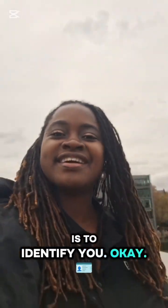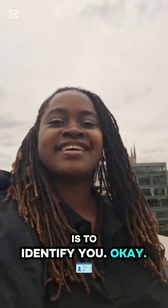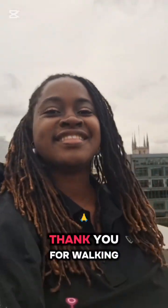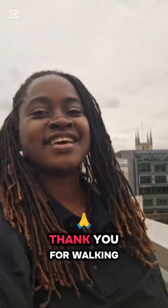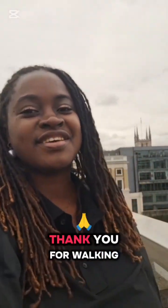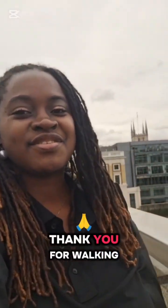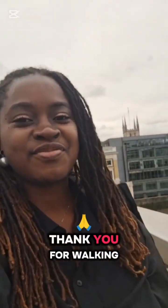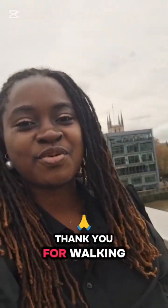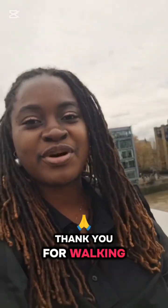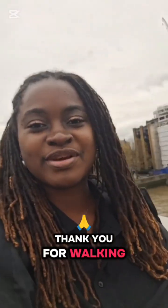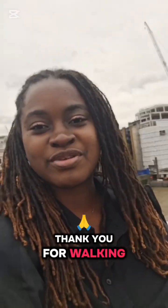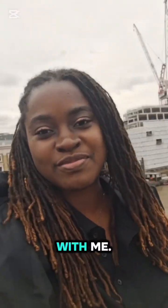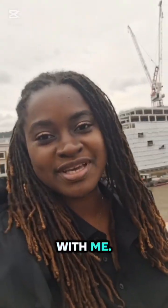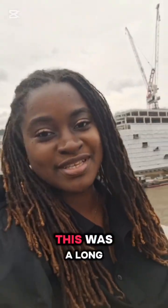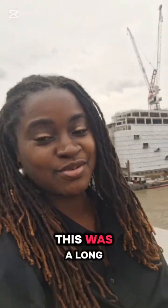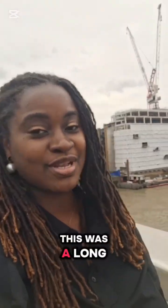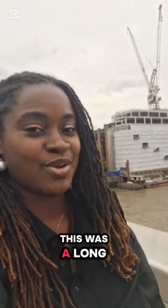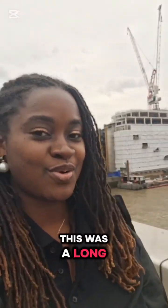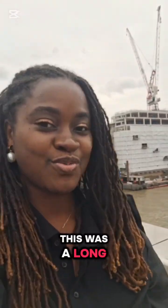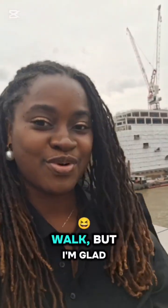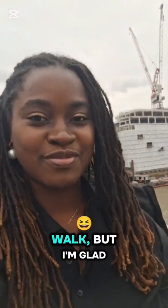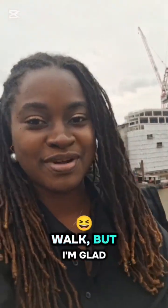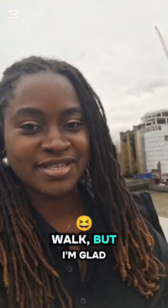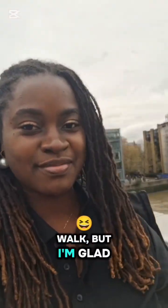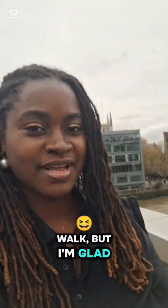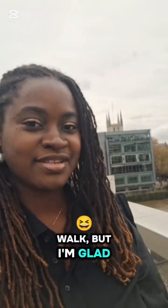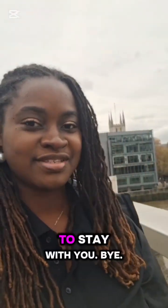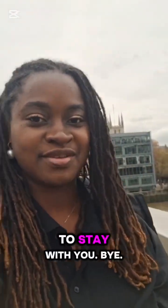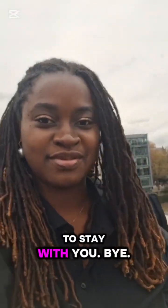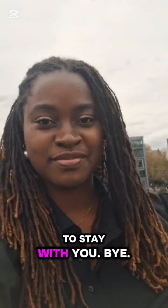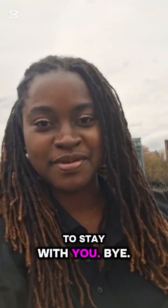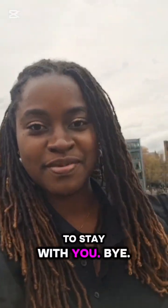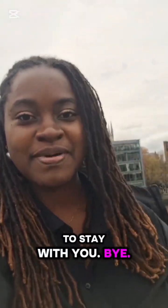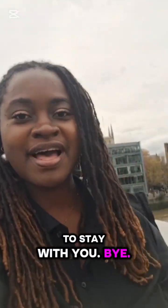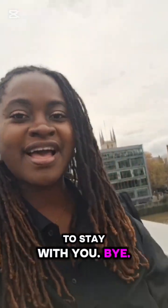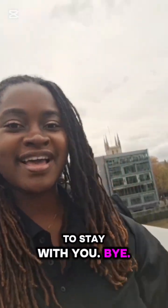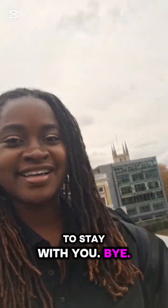thank you for walking with me. This was a long walk, but I'm glad you stayed with me. Bye.